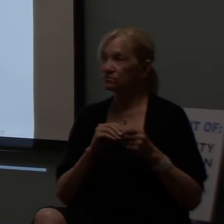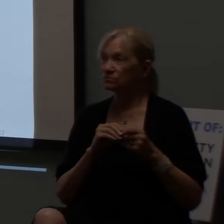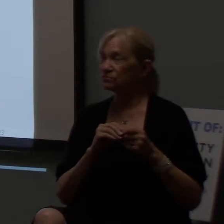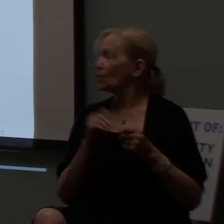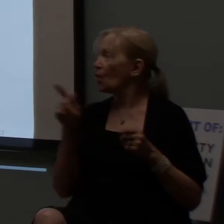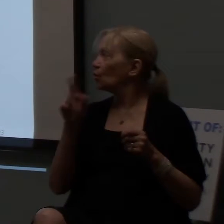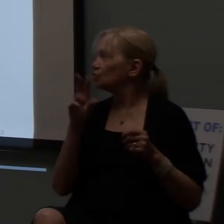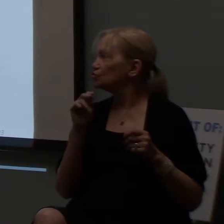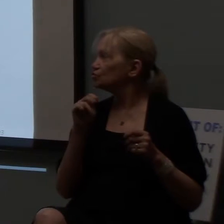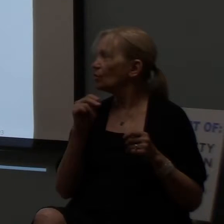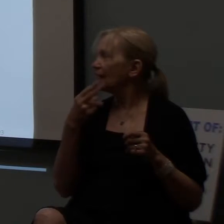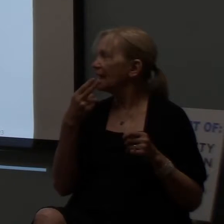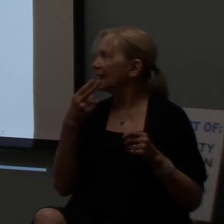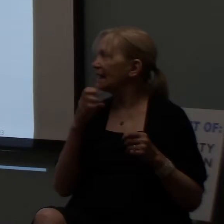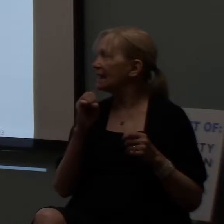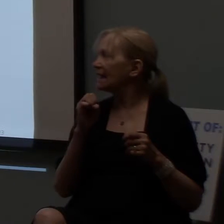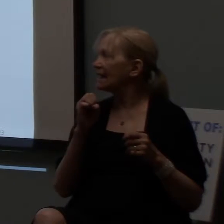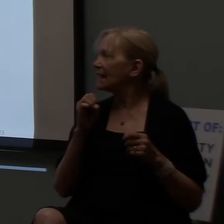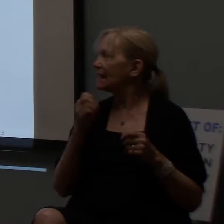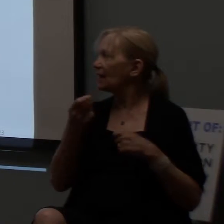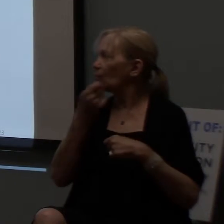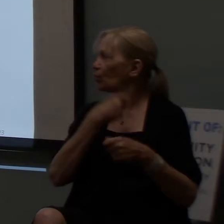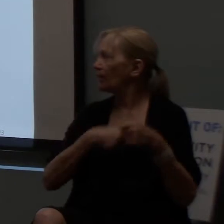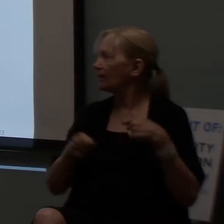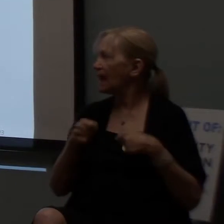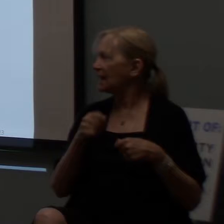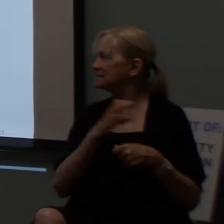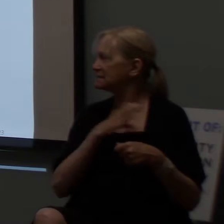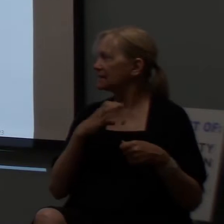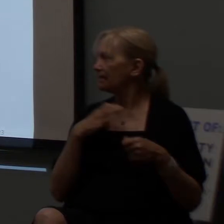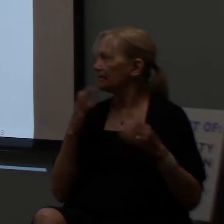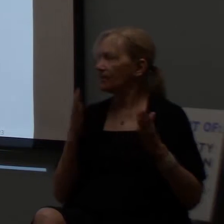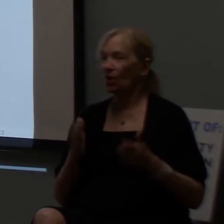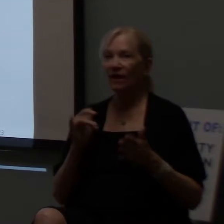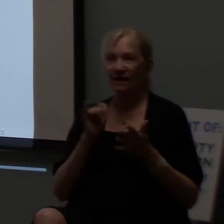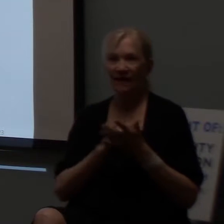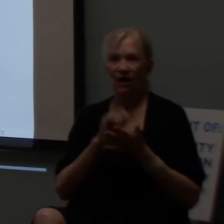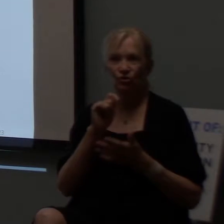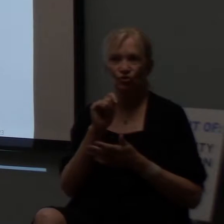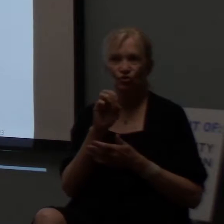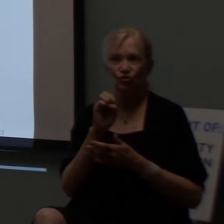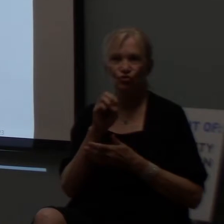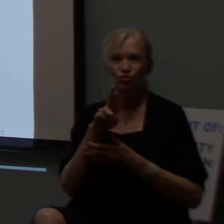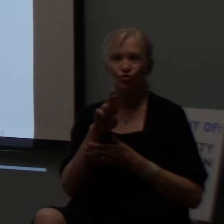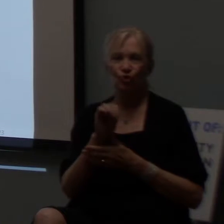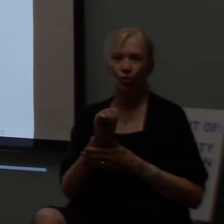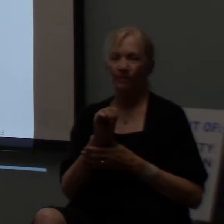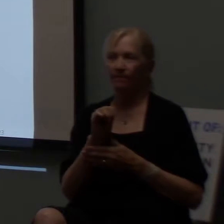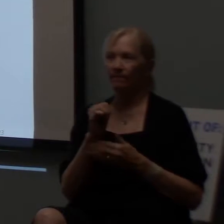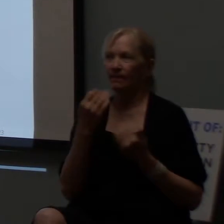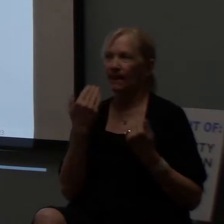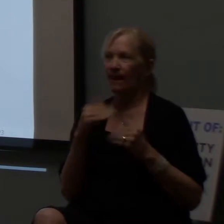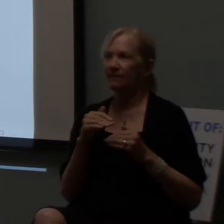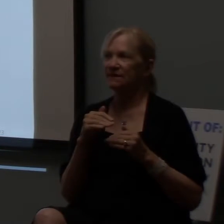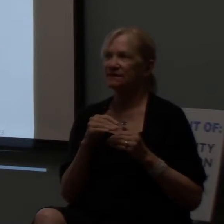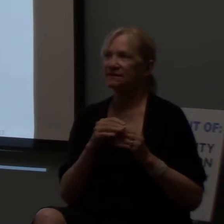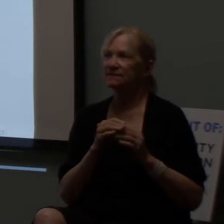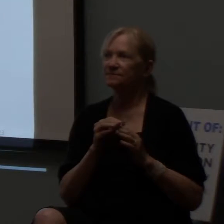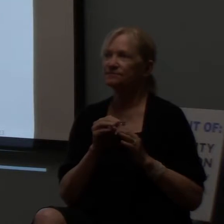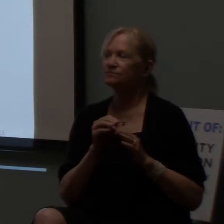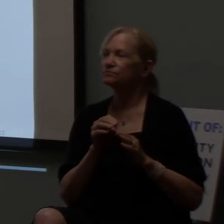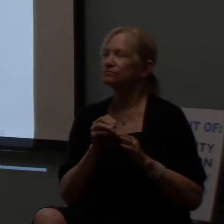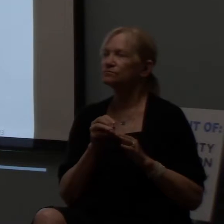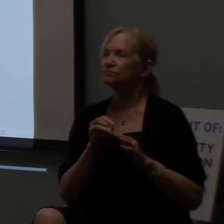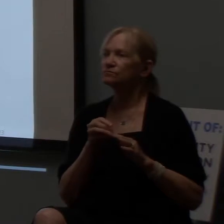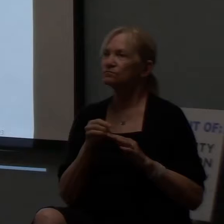No, there wasn't. He replaced. I think Apollos was term limited. Yeah, he was. I think he was.